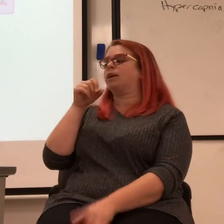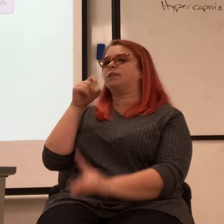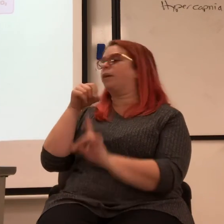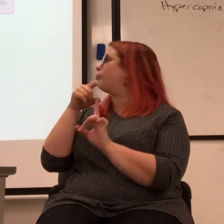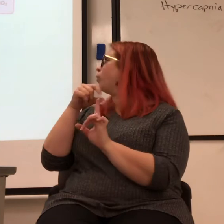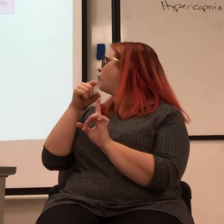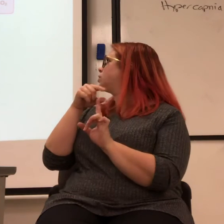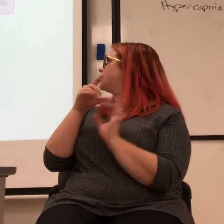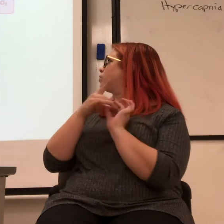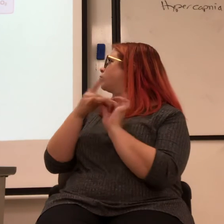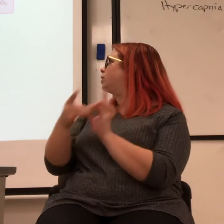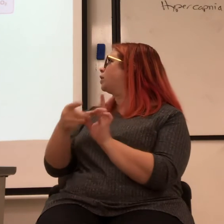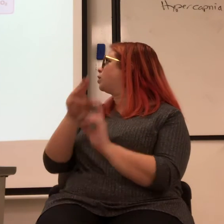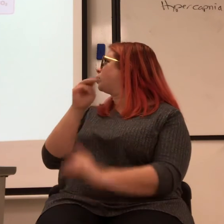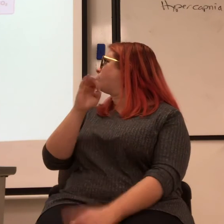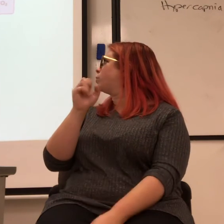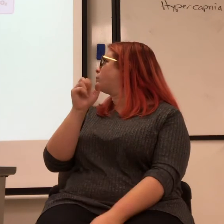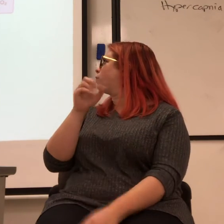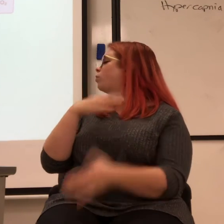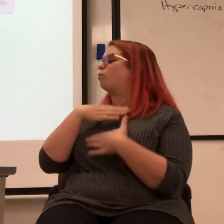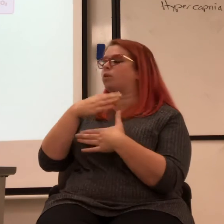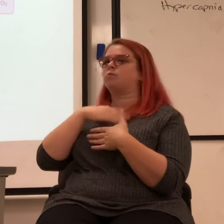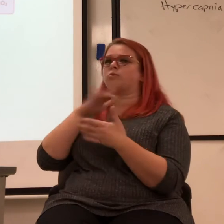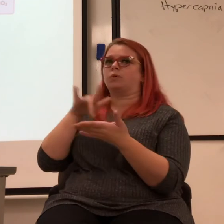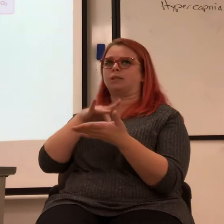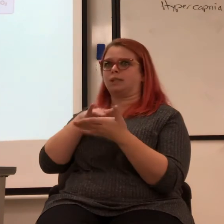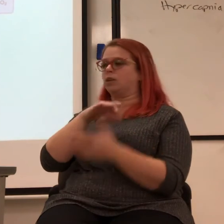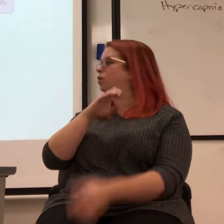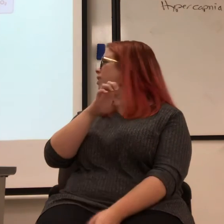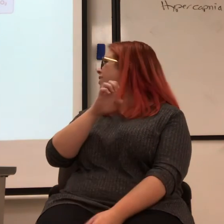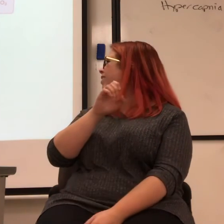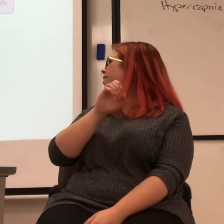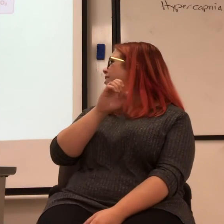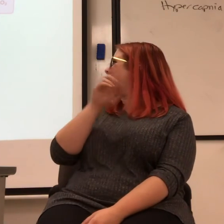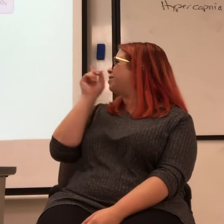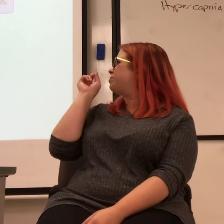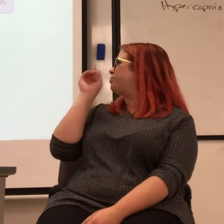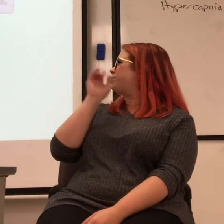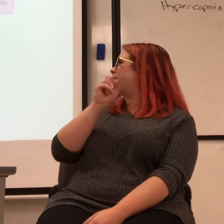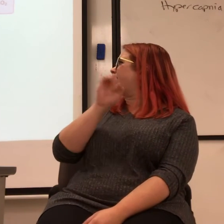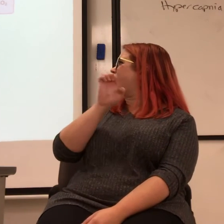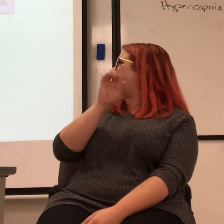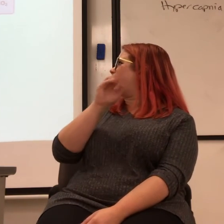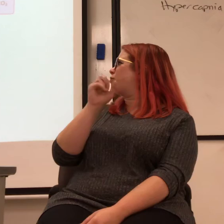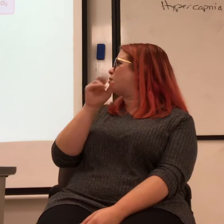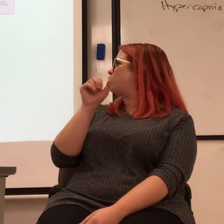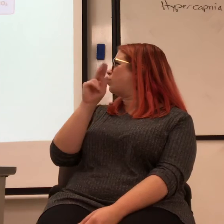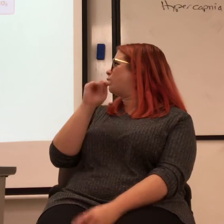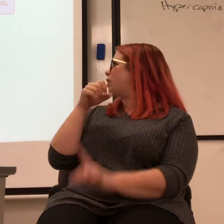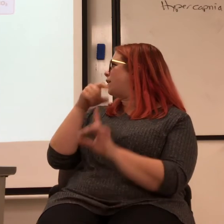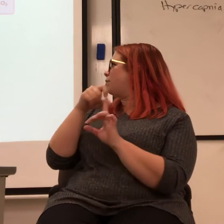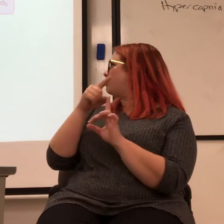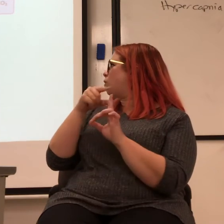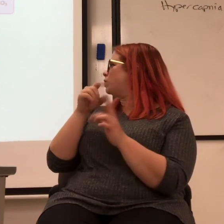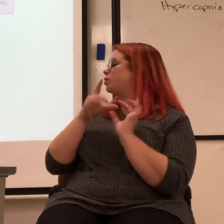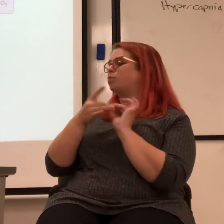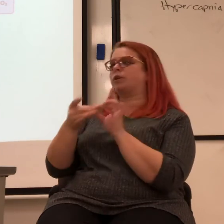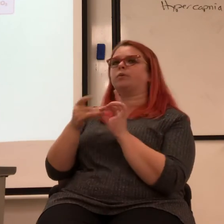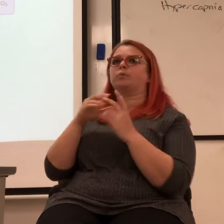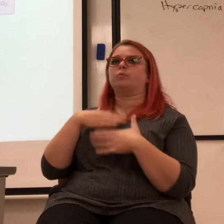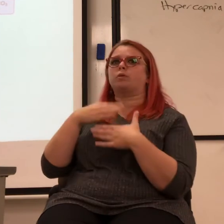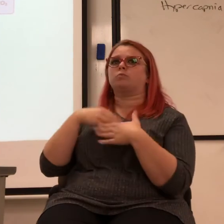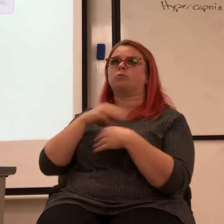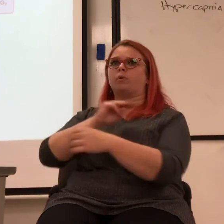to increase ventilation, so you increase exhalation, re-regulating arterial CO2,